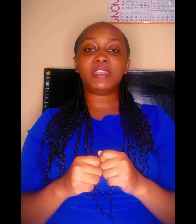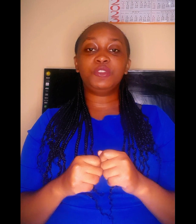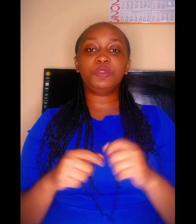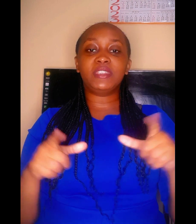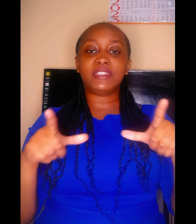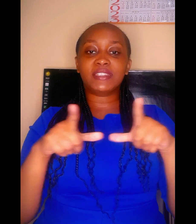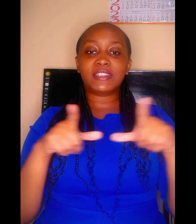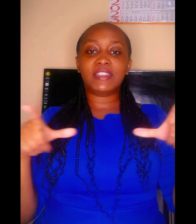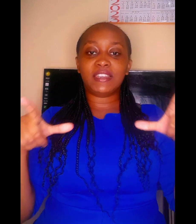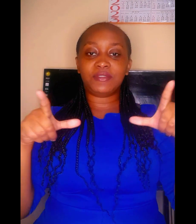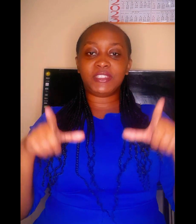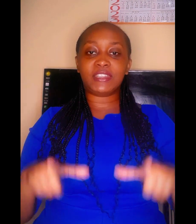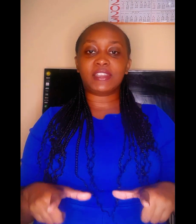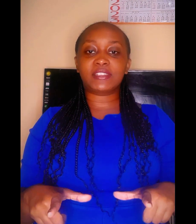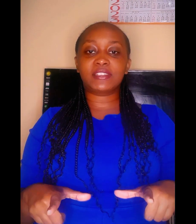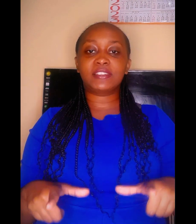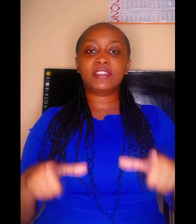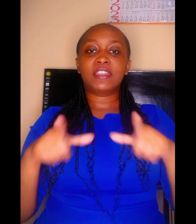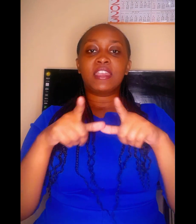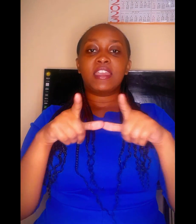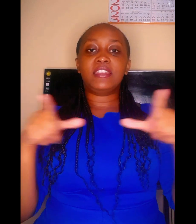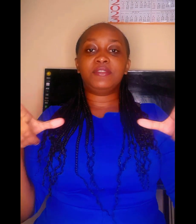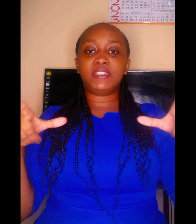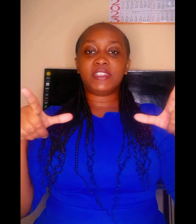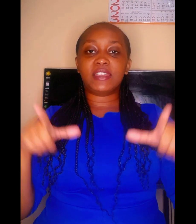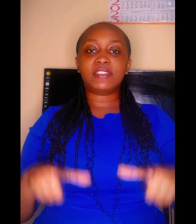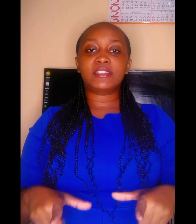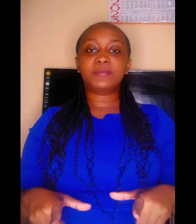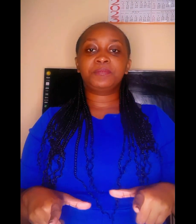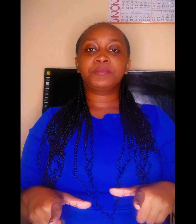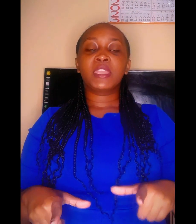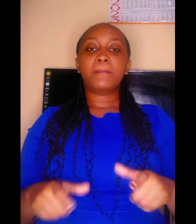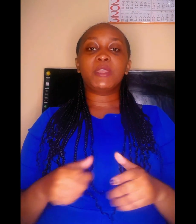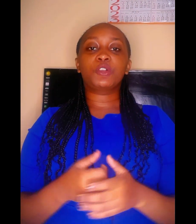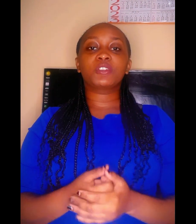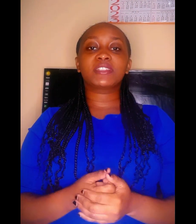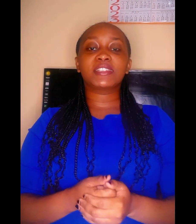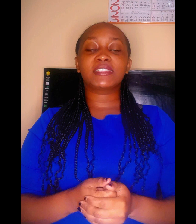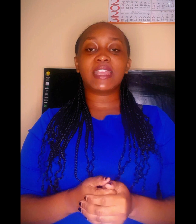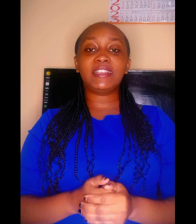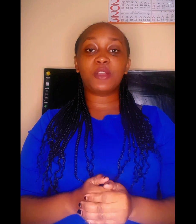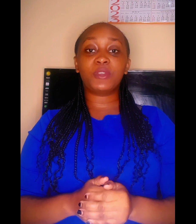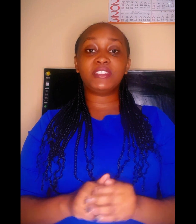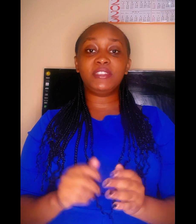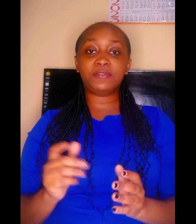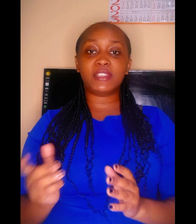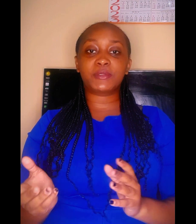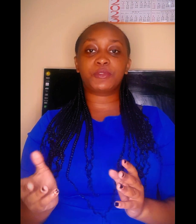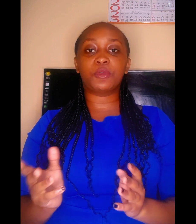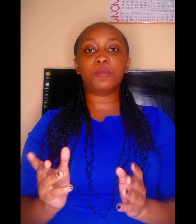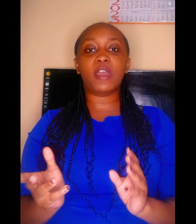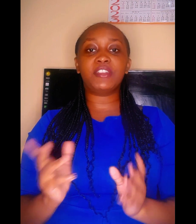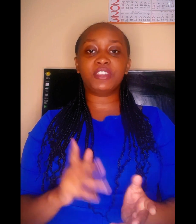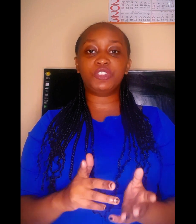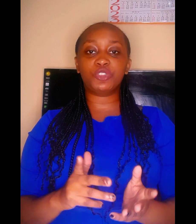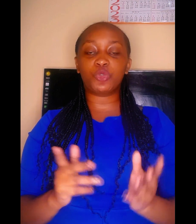do it as Leviticus, Leviticus, because sign language differs from one region to